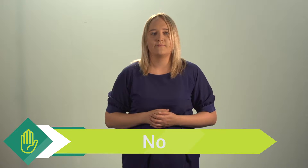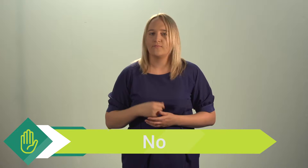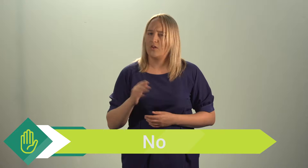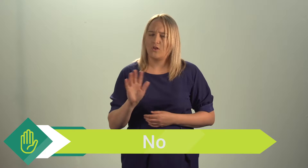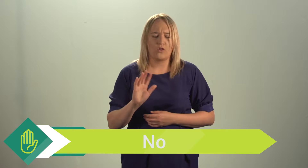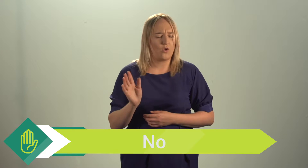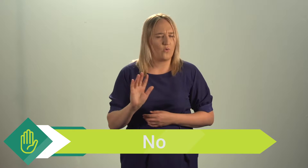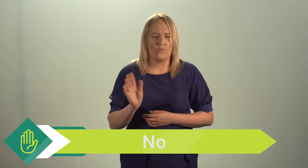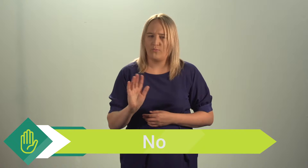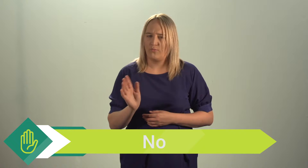No.